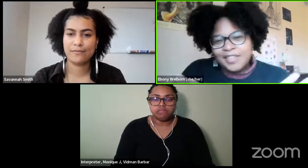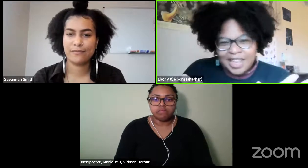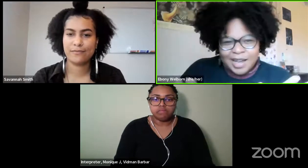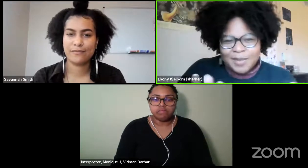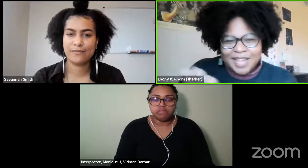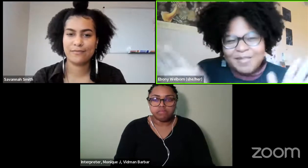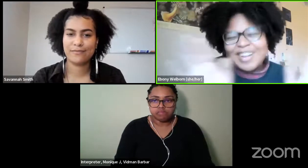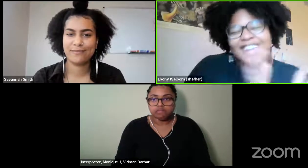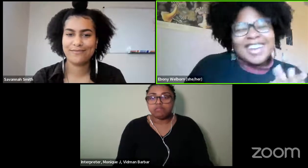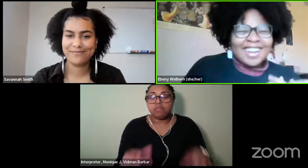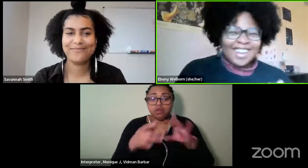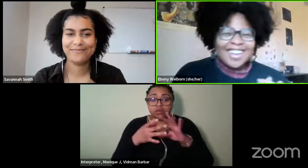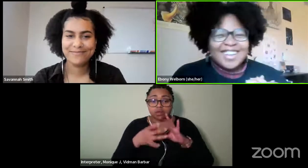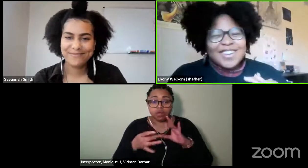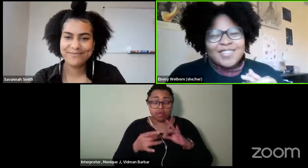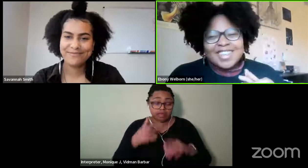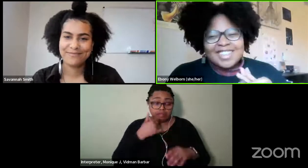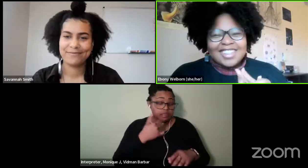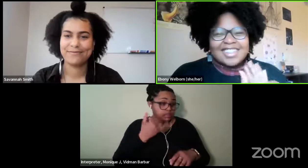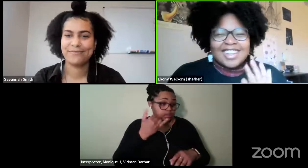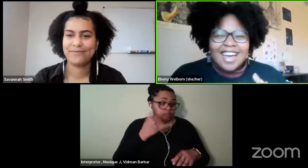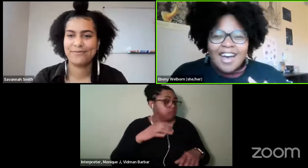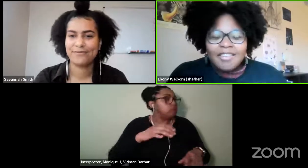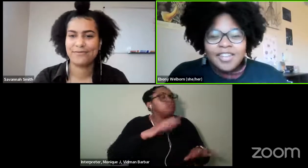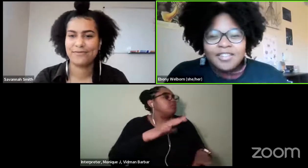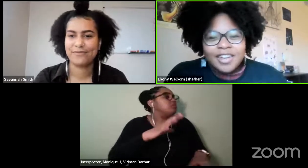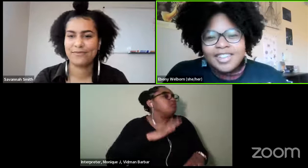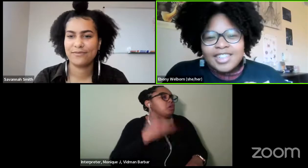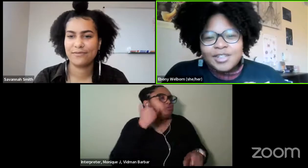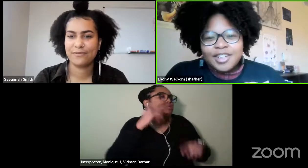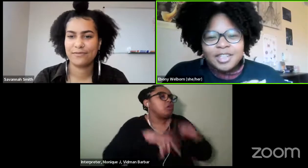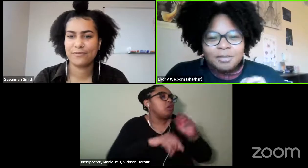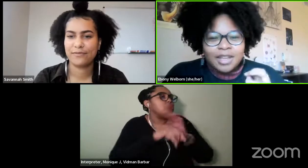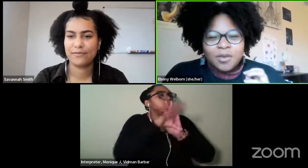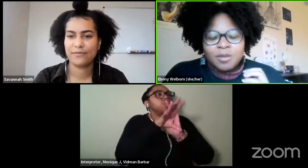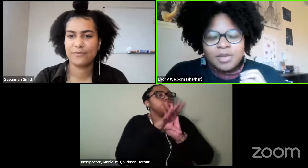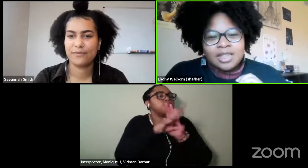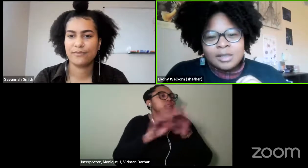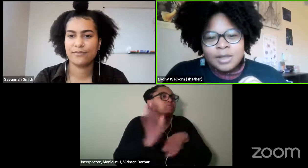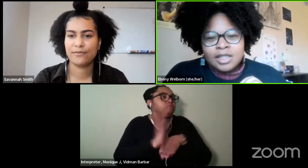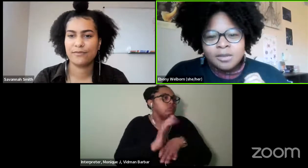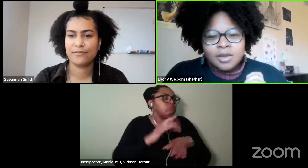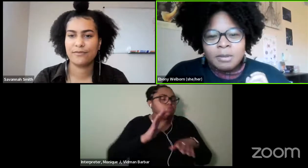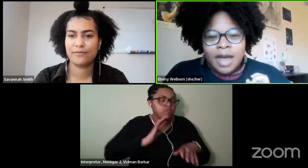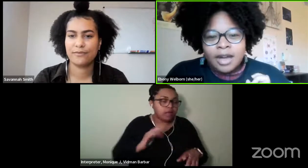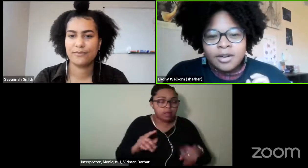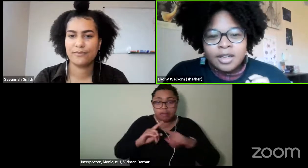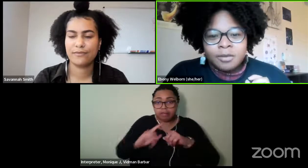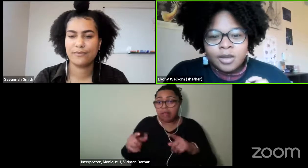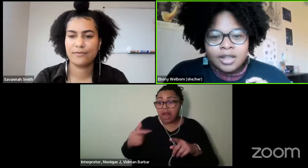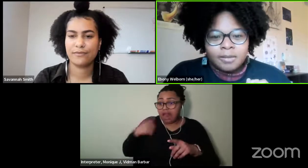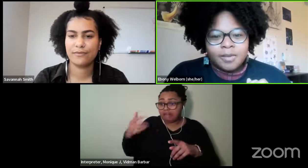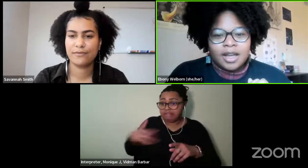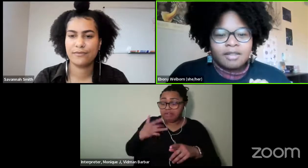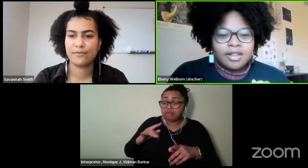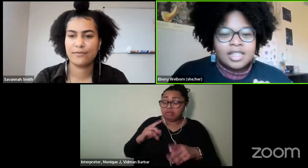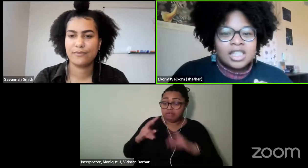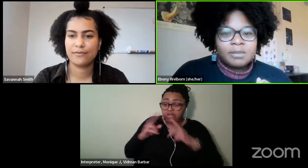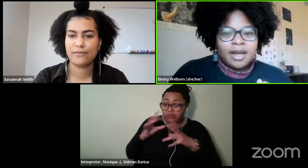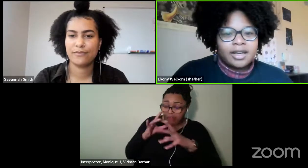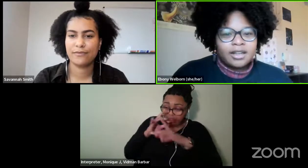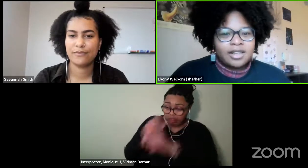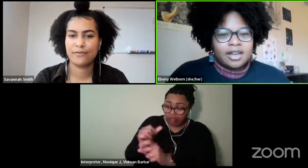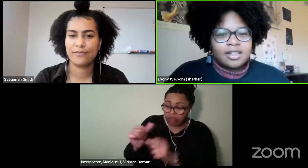it's okay if you can't hop on the camera, but it says, I feel very intrigued by the women, especially with the pattern and rhythm. I